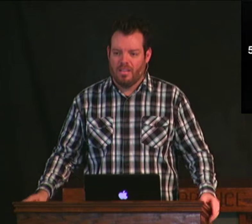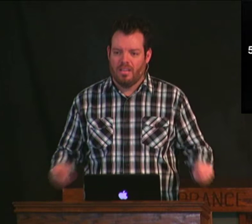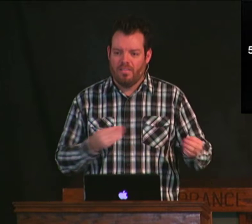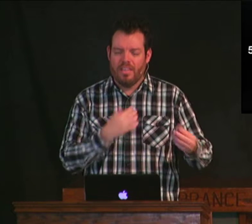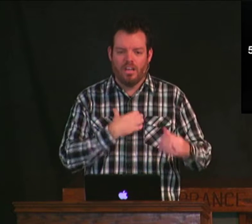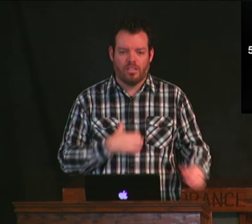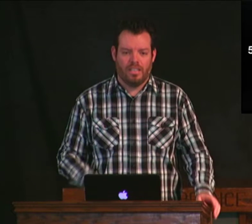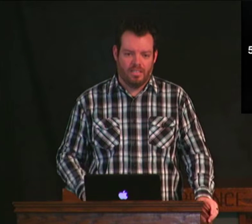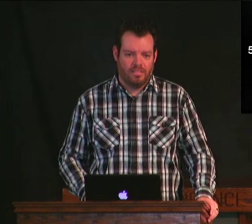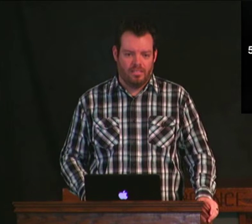Feed the hungry.